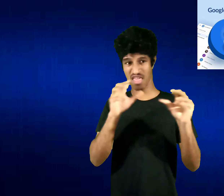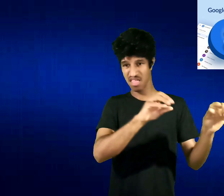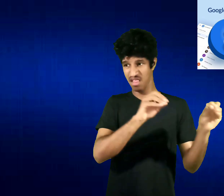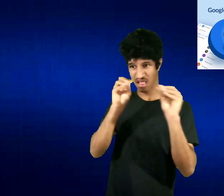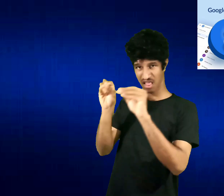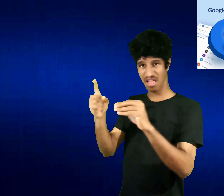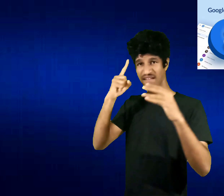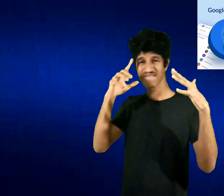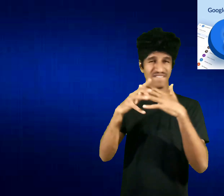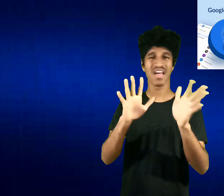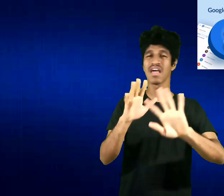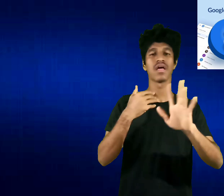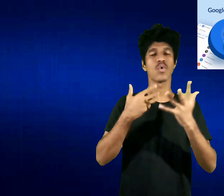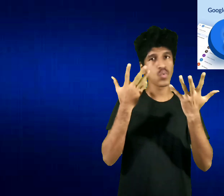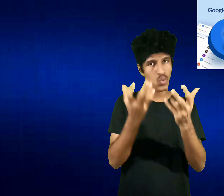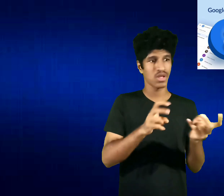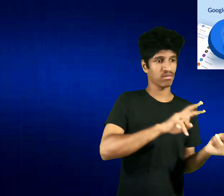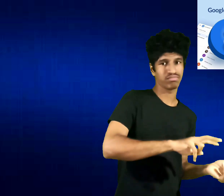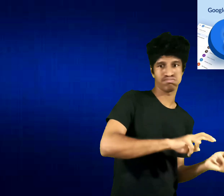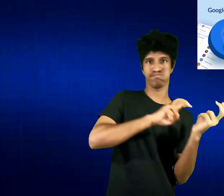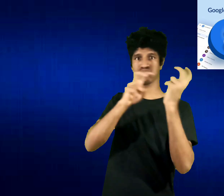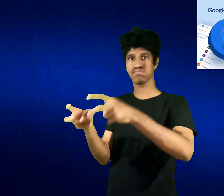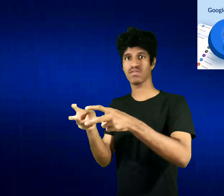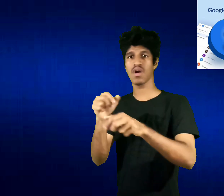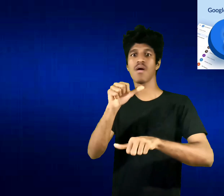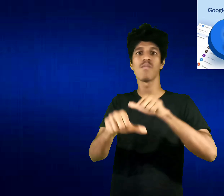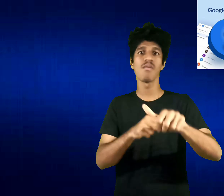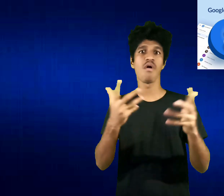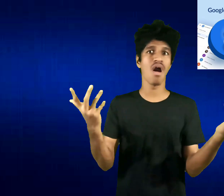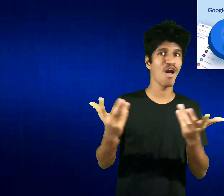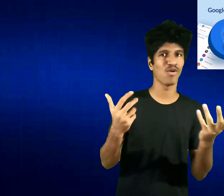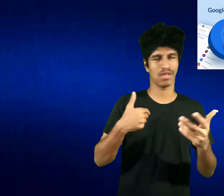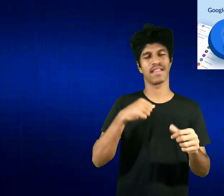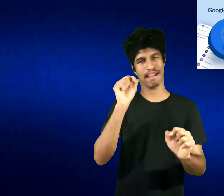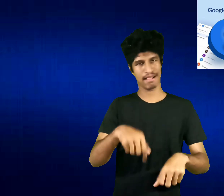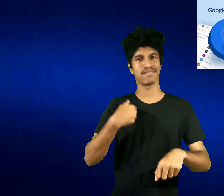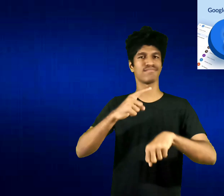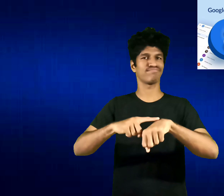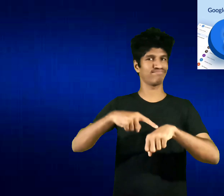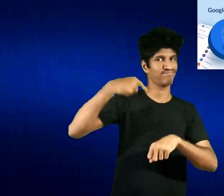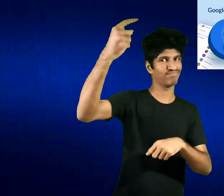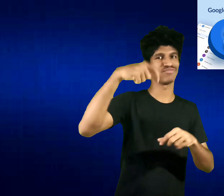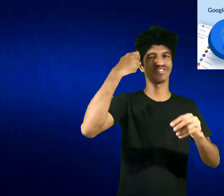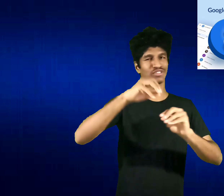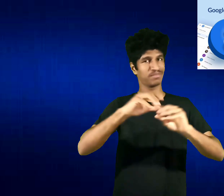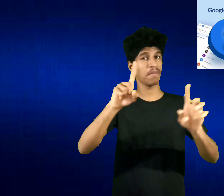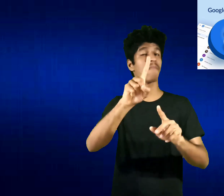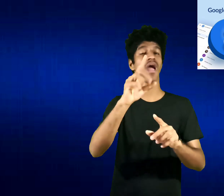Thank you.